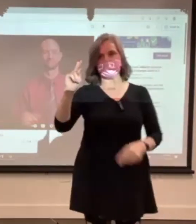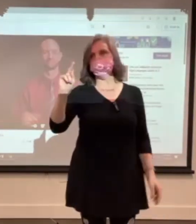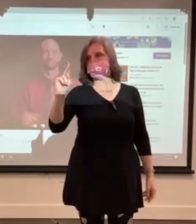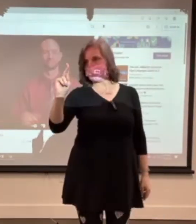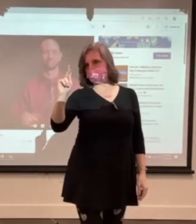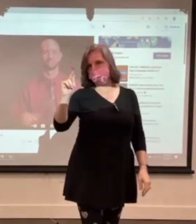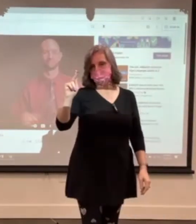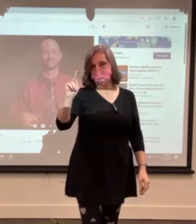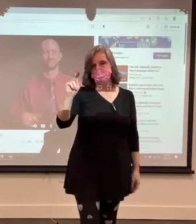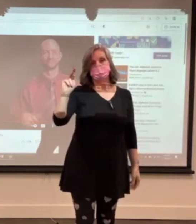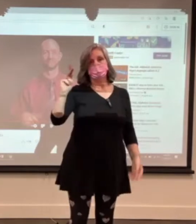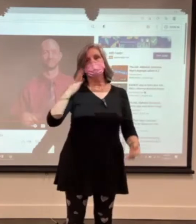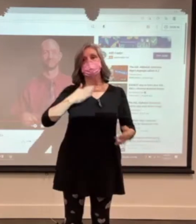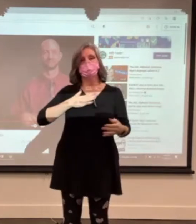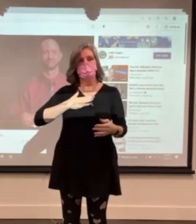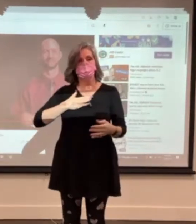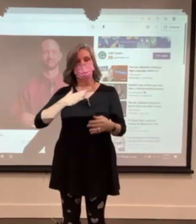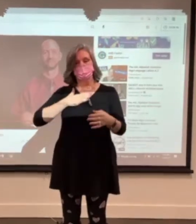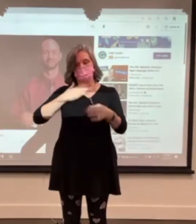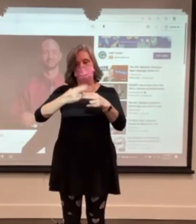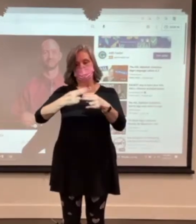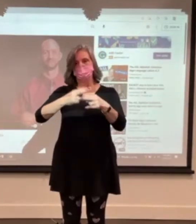hand steady. So I'll show you what my name looks like.